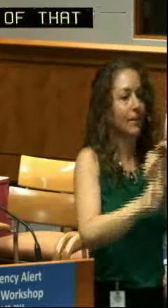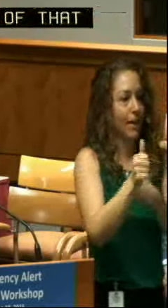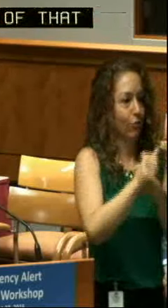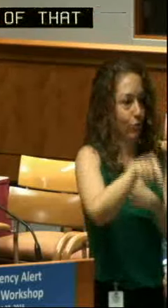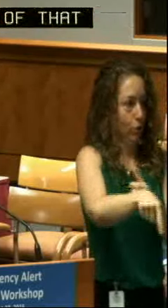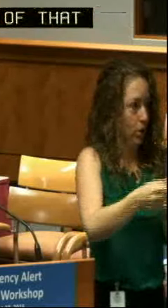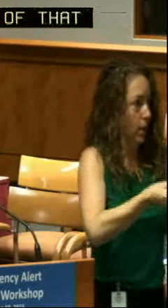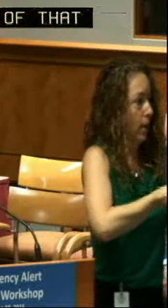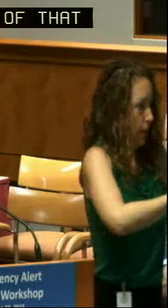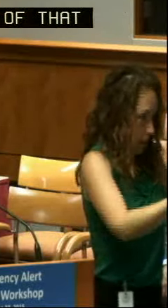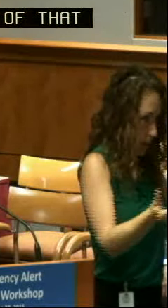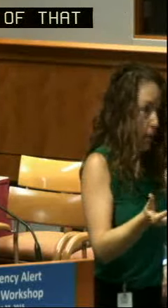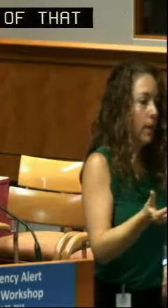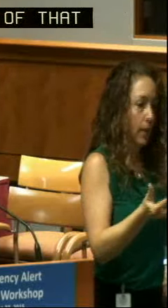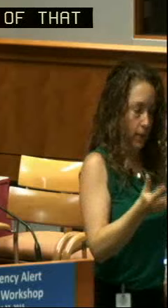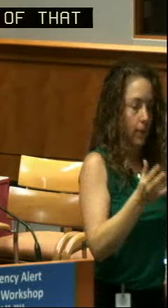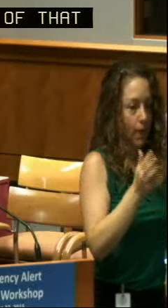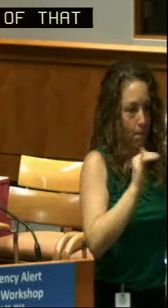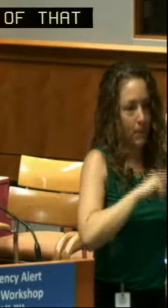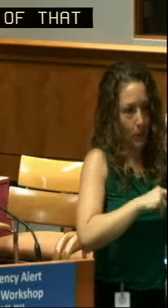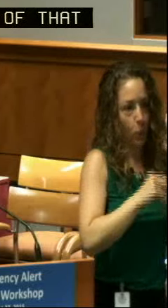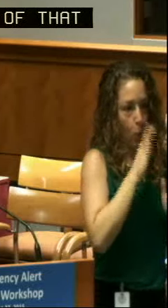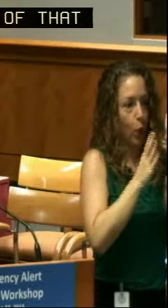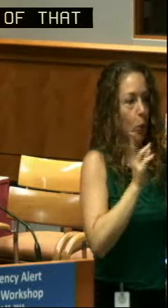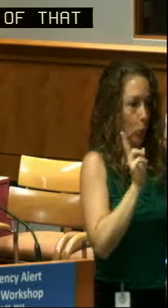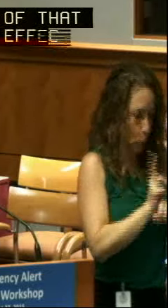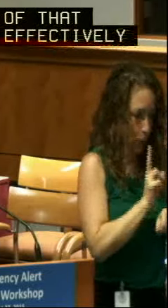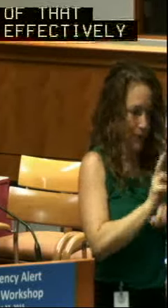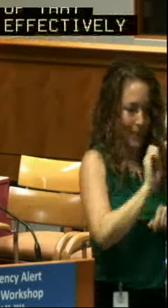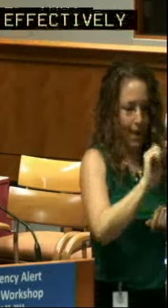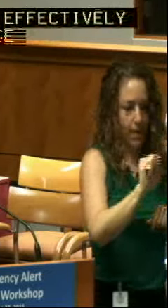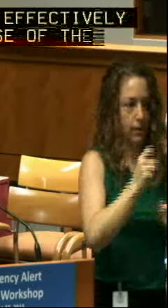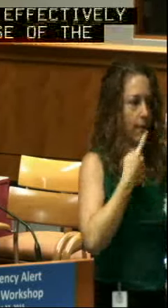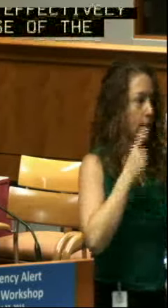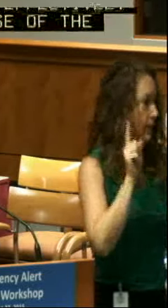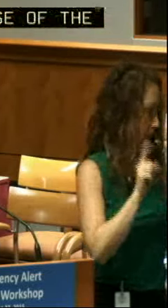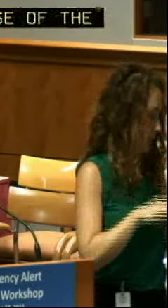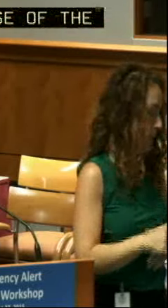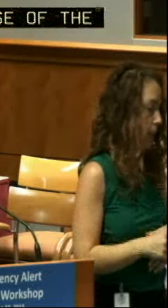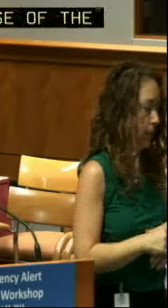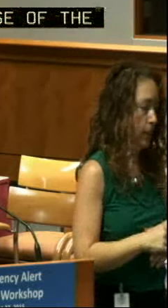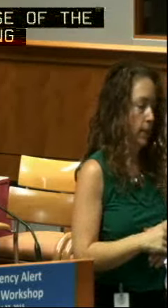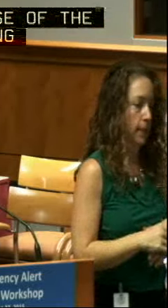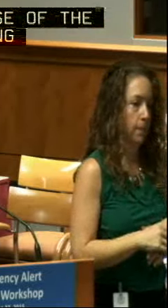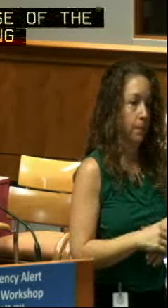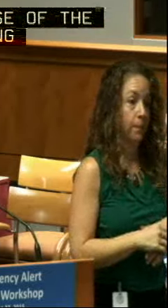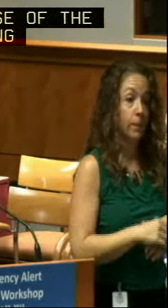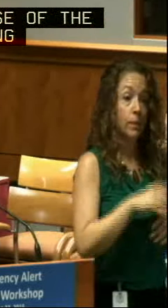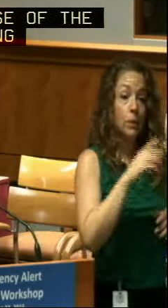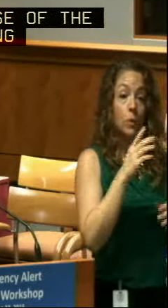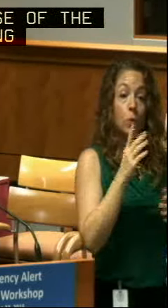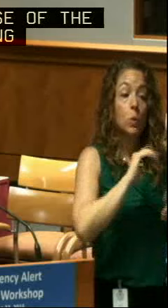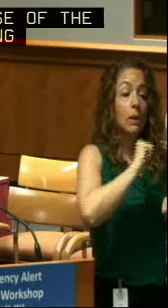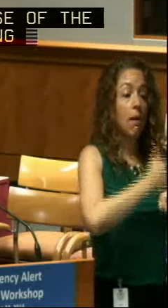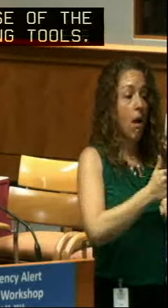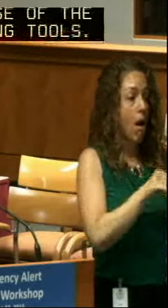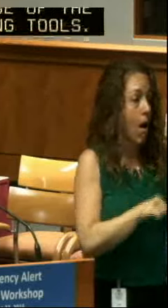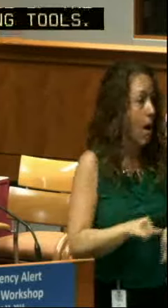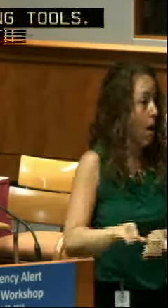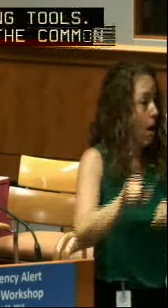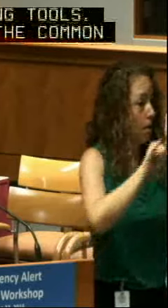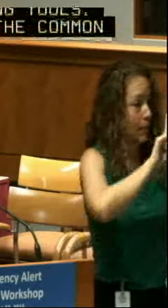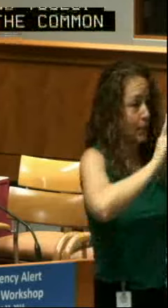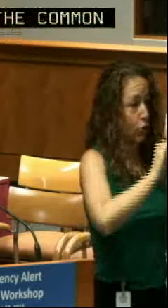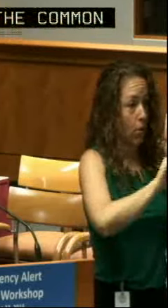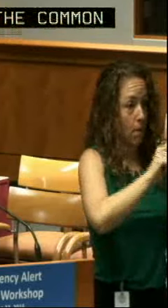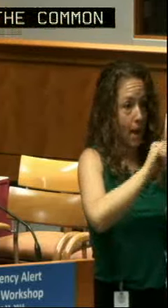of the EAS and the other alerting tools. The availability of the common digital platforms or convergence provided by the ongoing